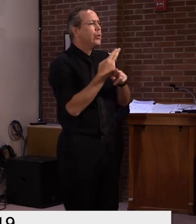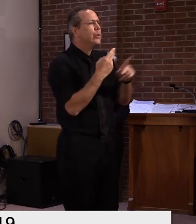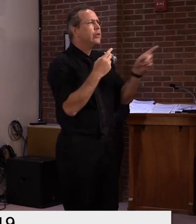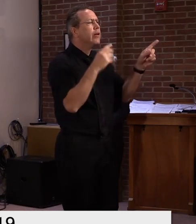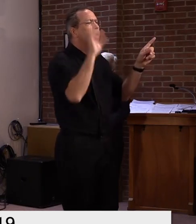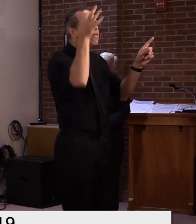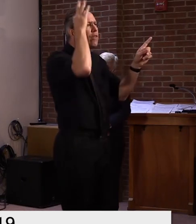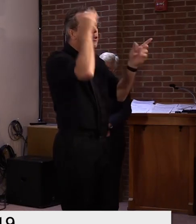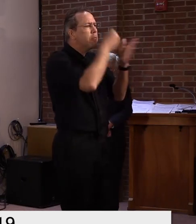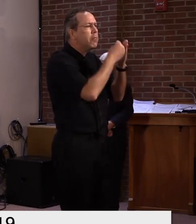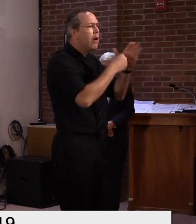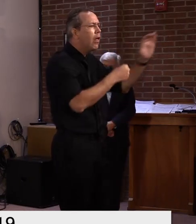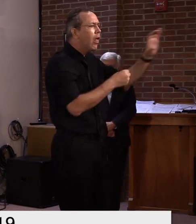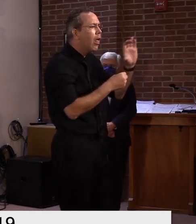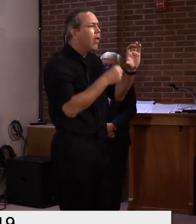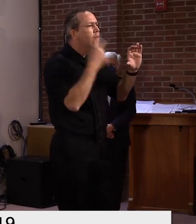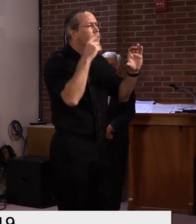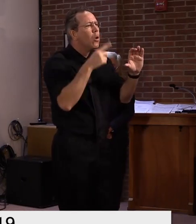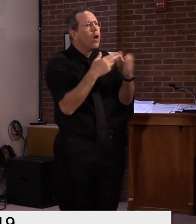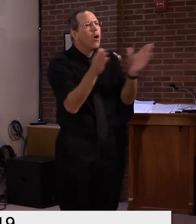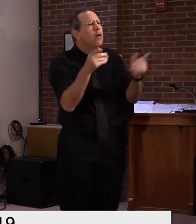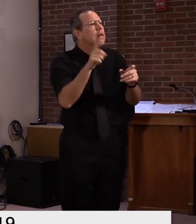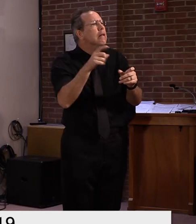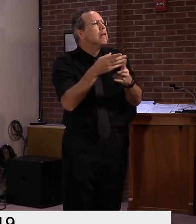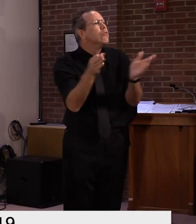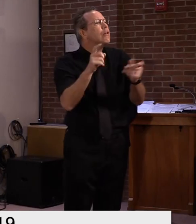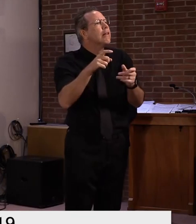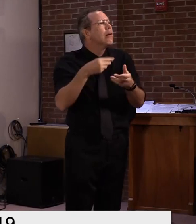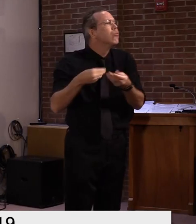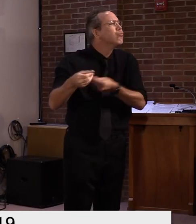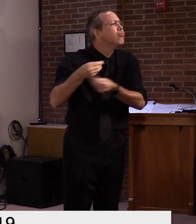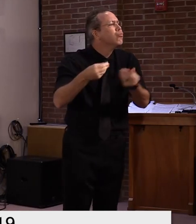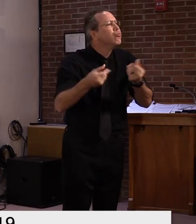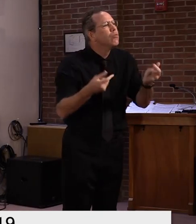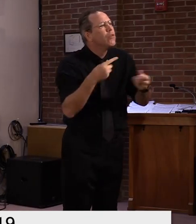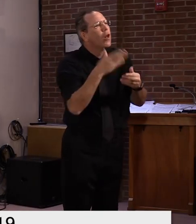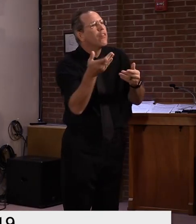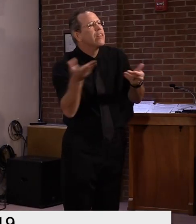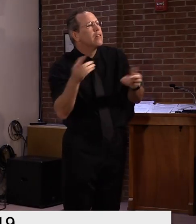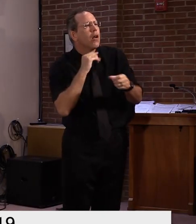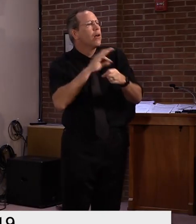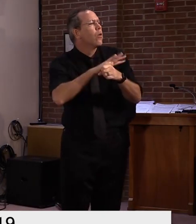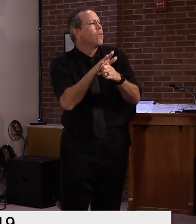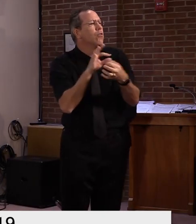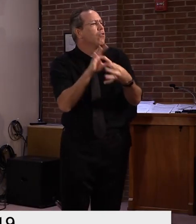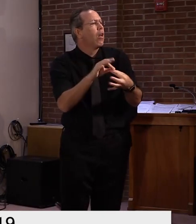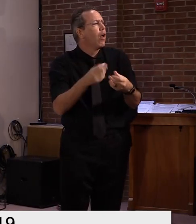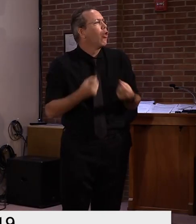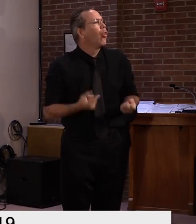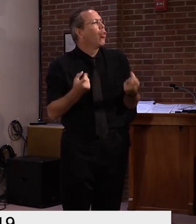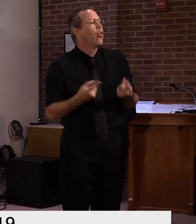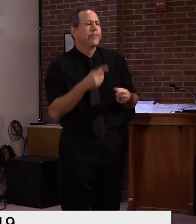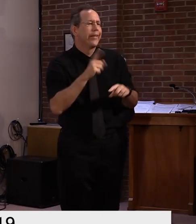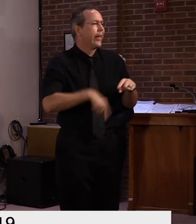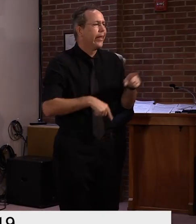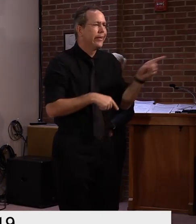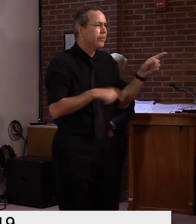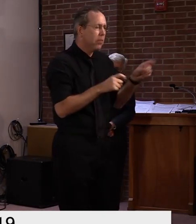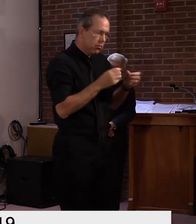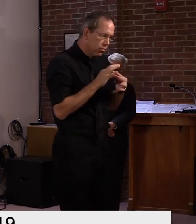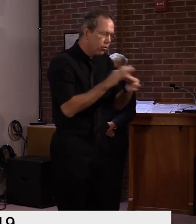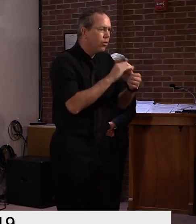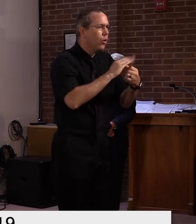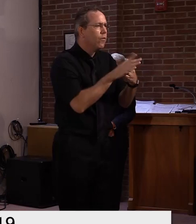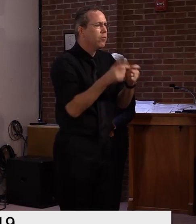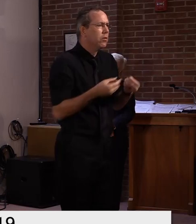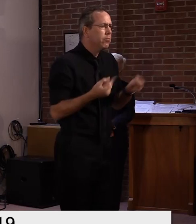budget. And secondly, Vermont employers, the ones who are the engine of our entire economy, will